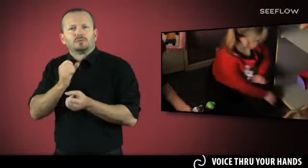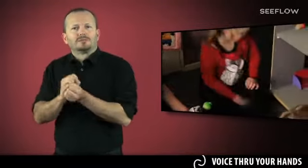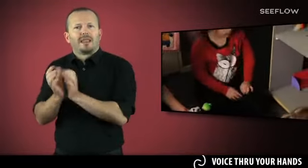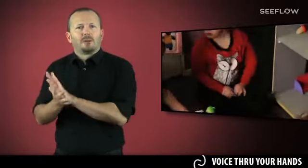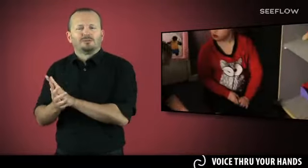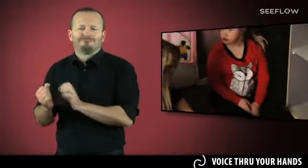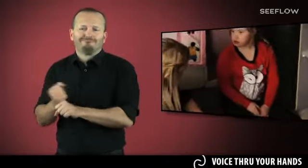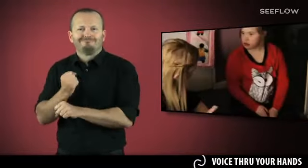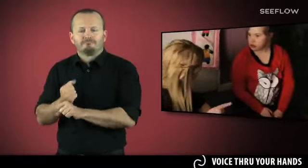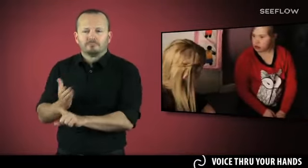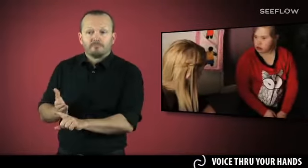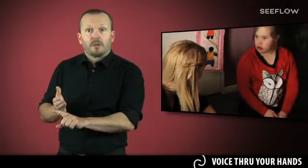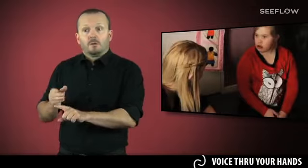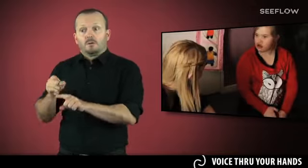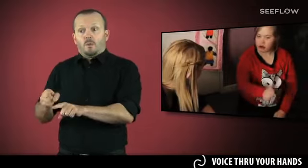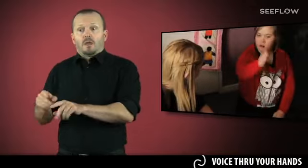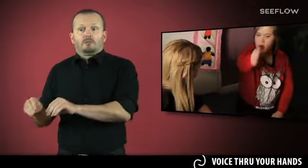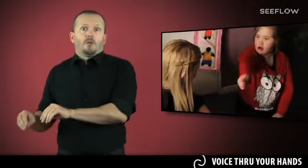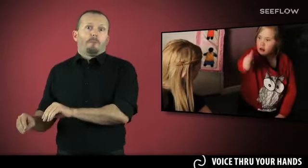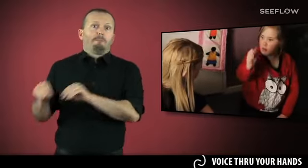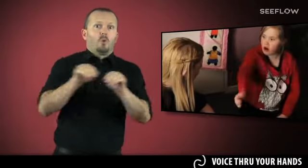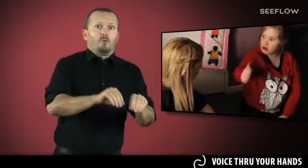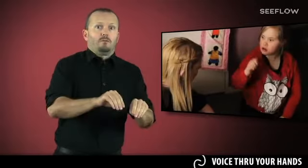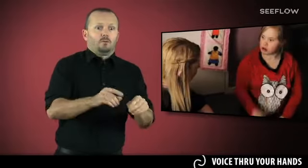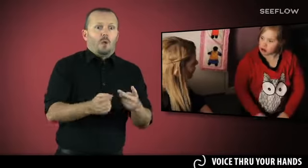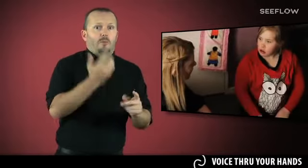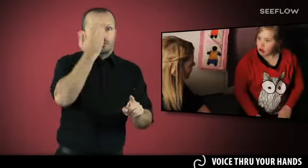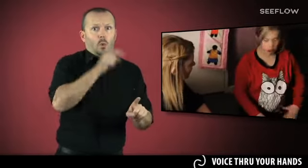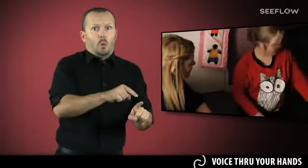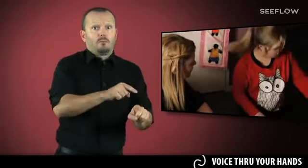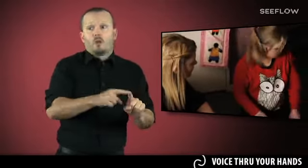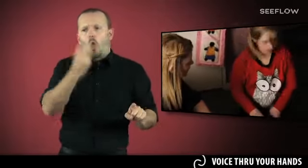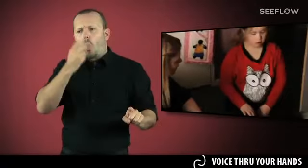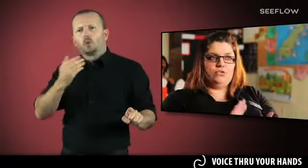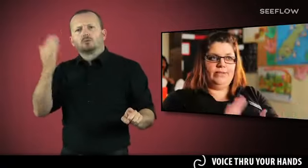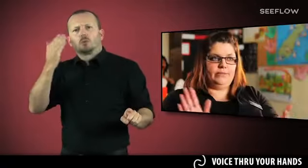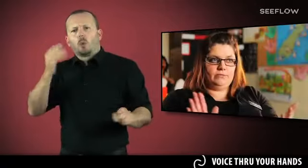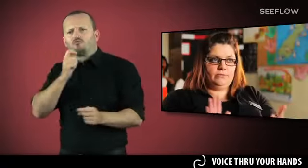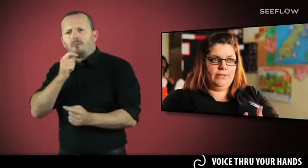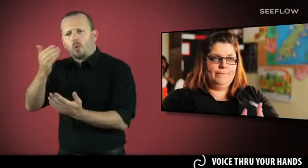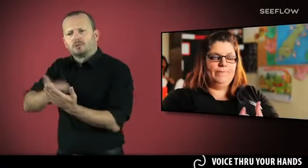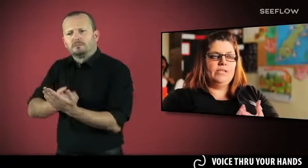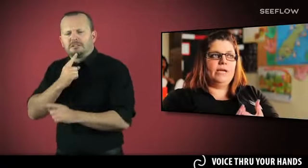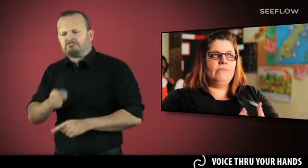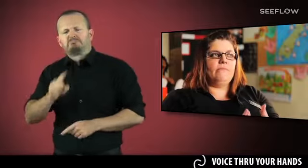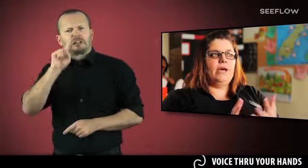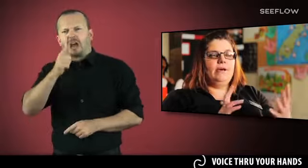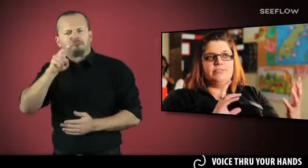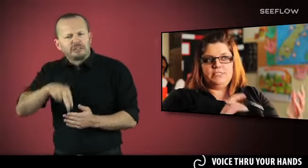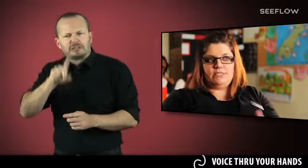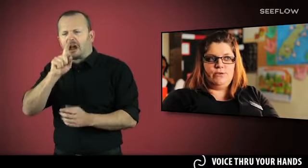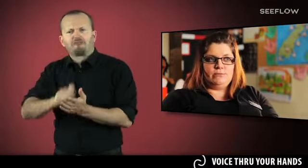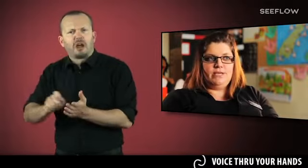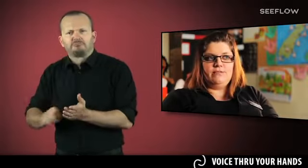to go to her current school. And she left with a report that she couldn't read, couldn't write, couldn't do anything.